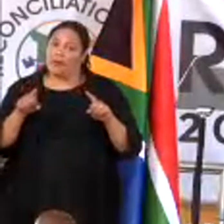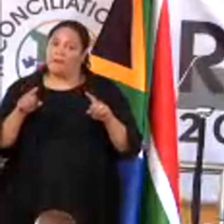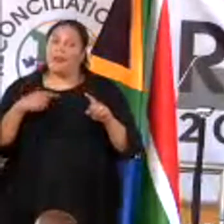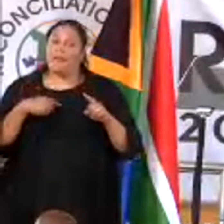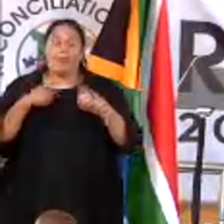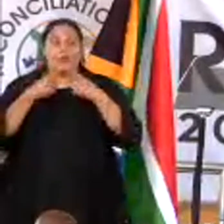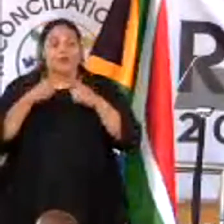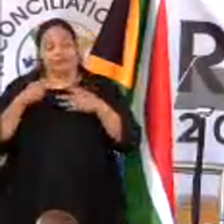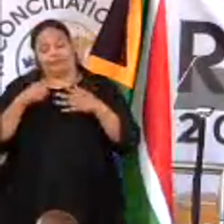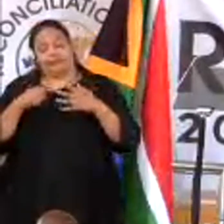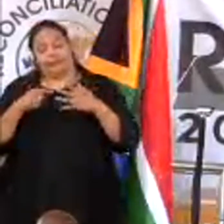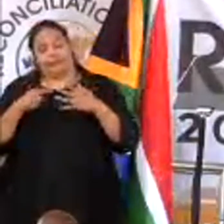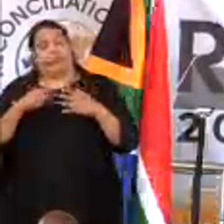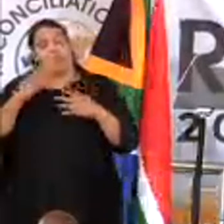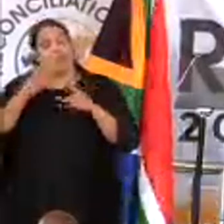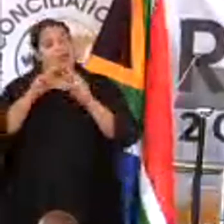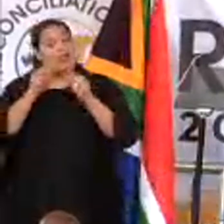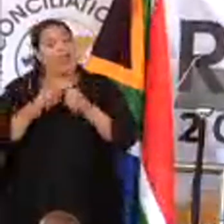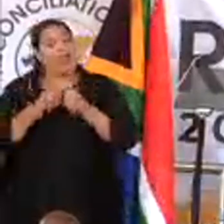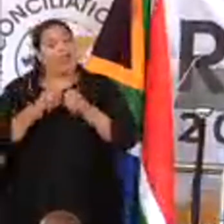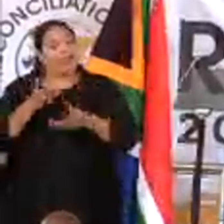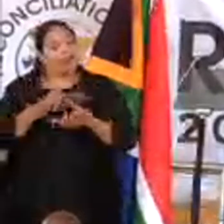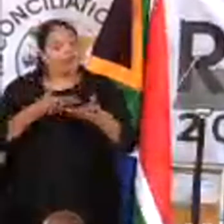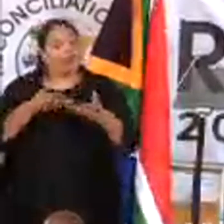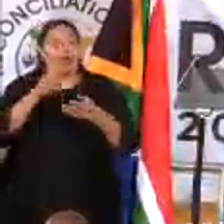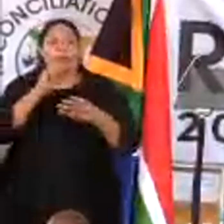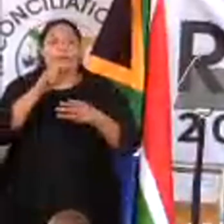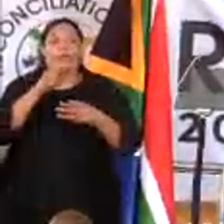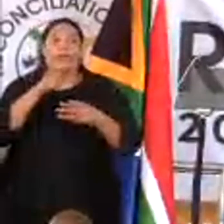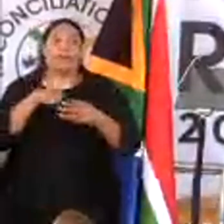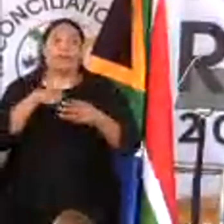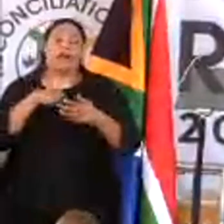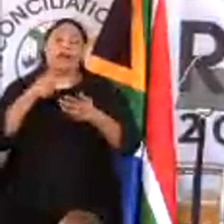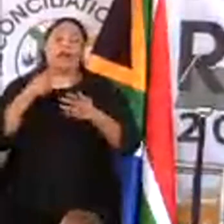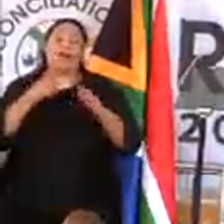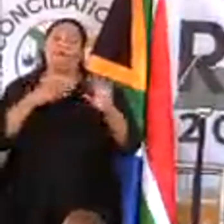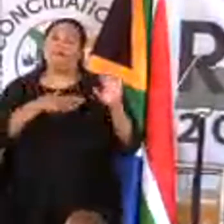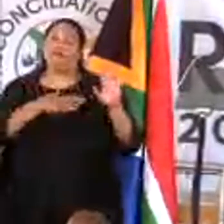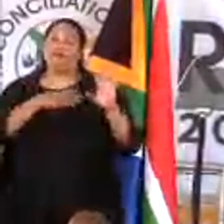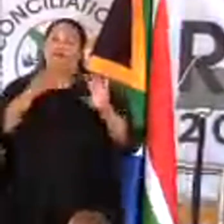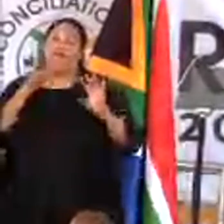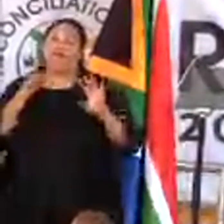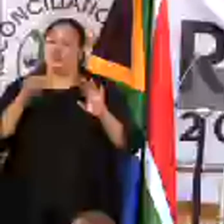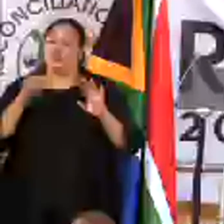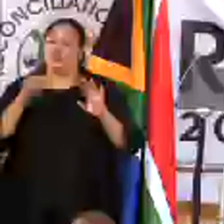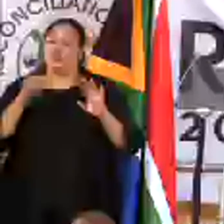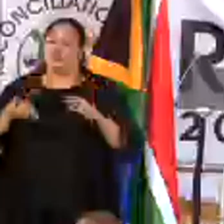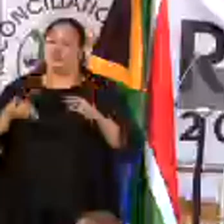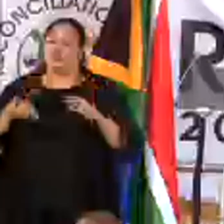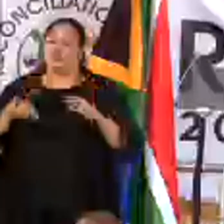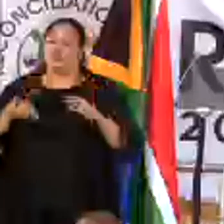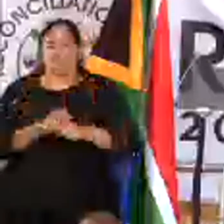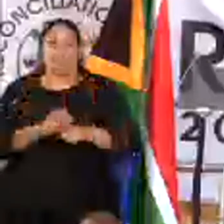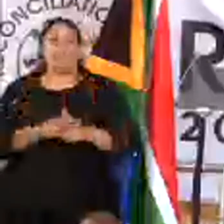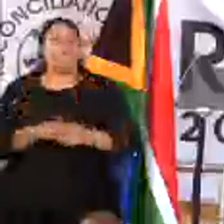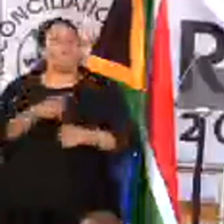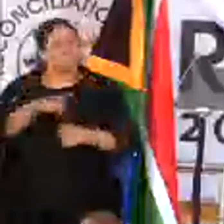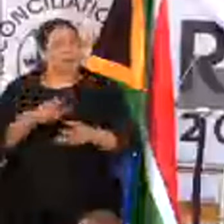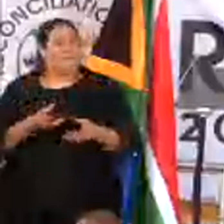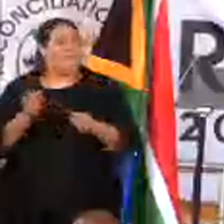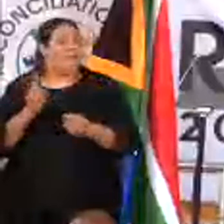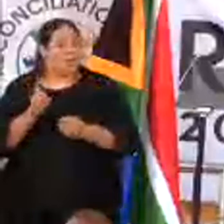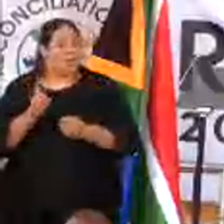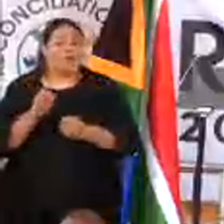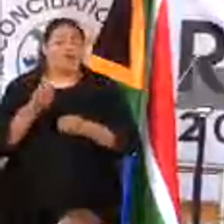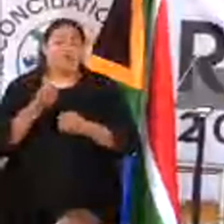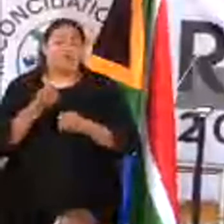made on the national dialogue during my inauguration in June of this year, we have